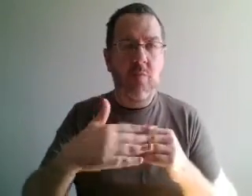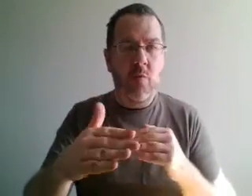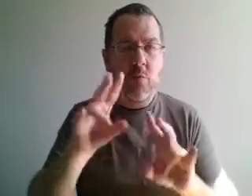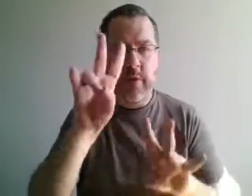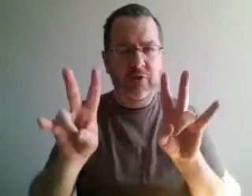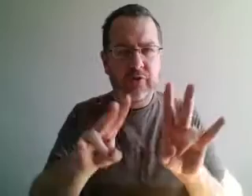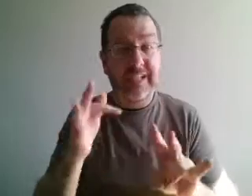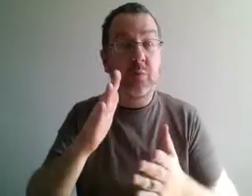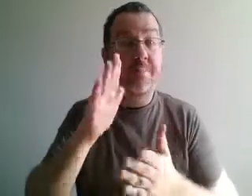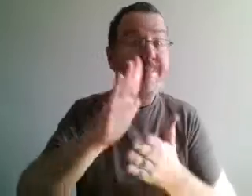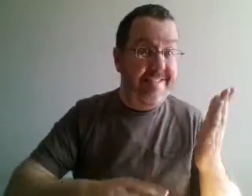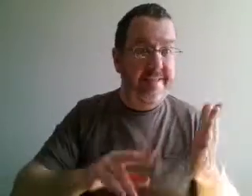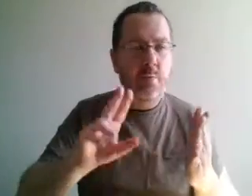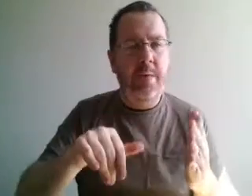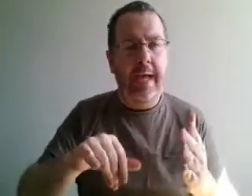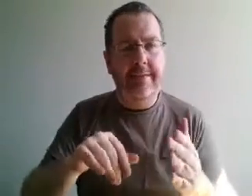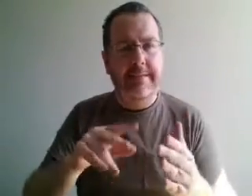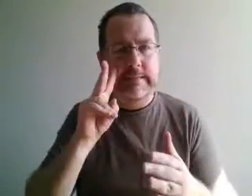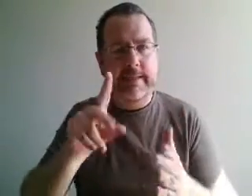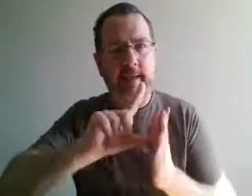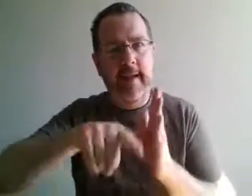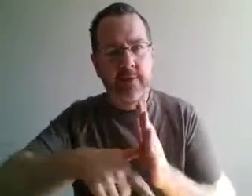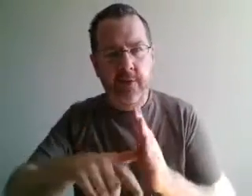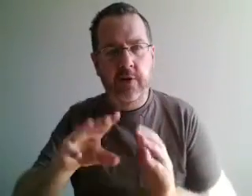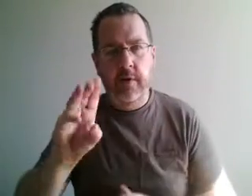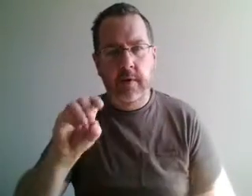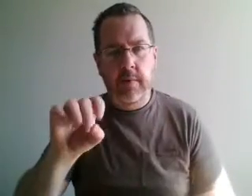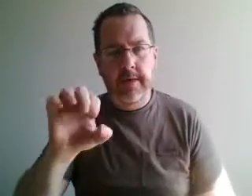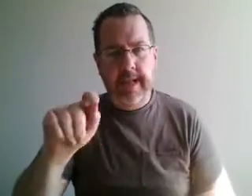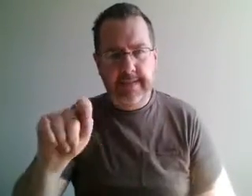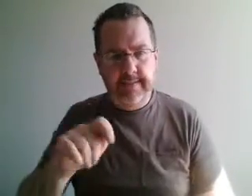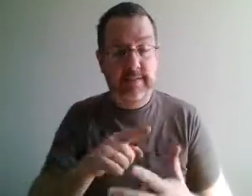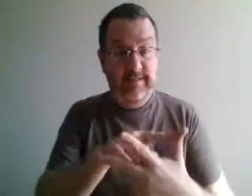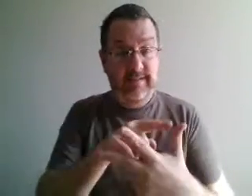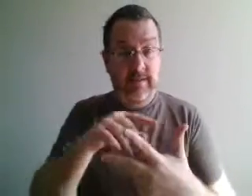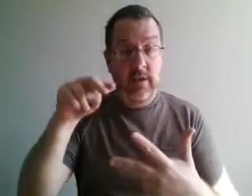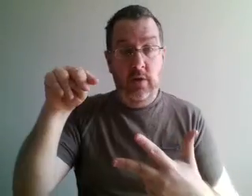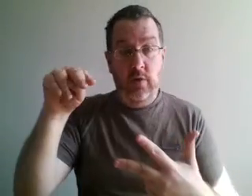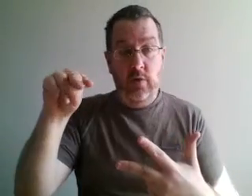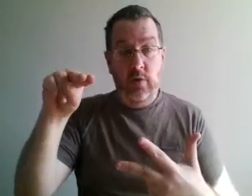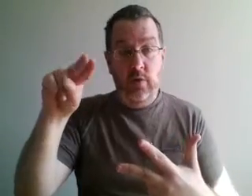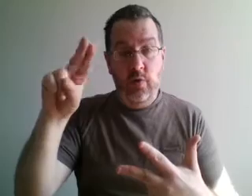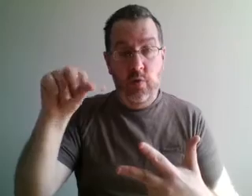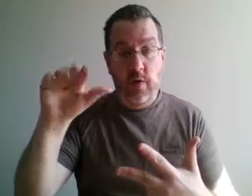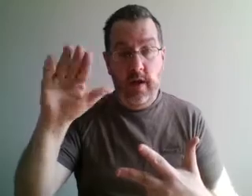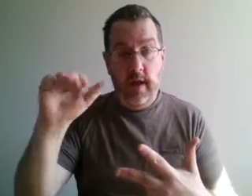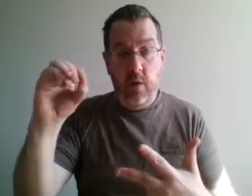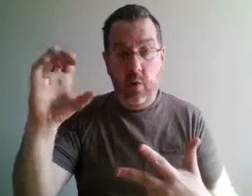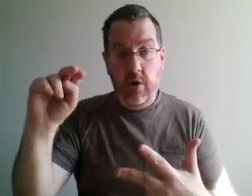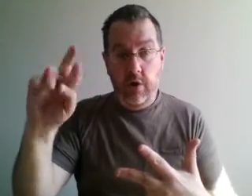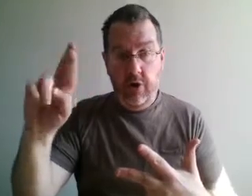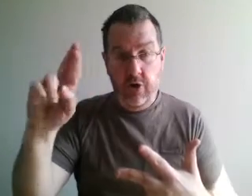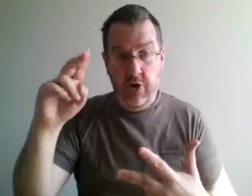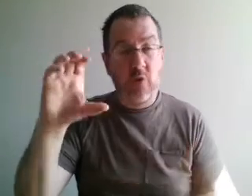a podcast too. Our guests, Dr. Nuala O'Connor, is a Cork GP and the Irish College of General Practitioners